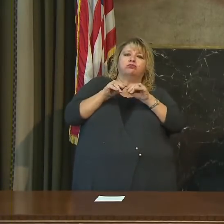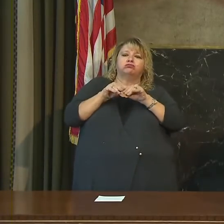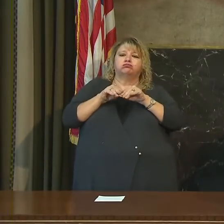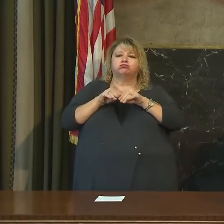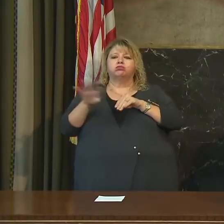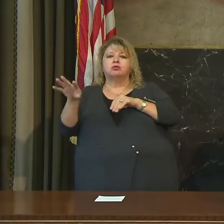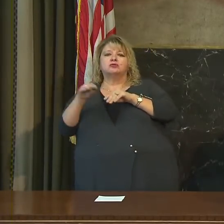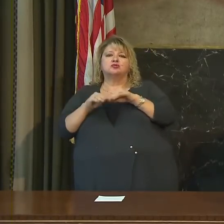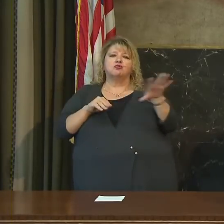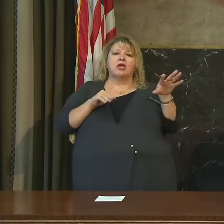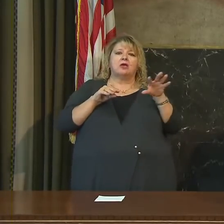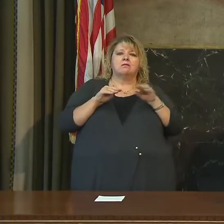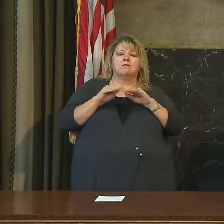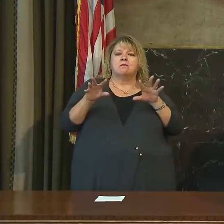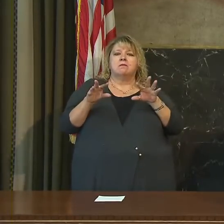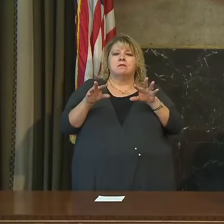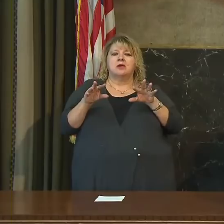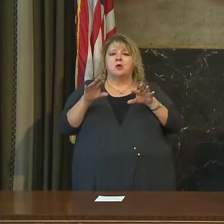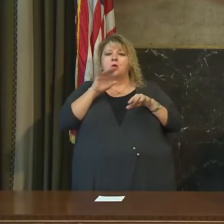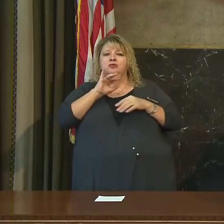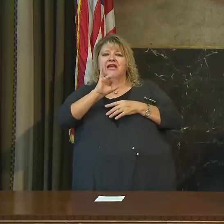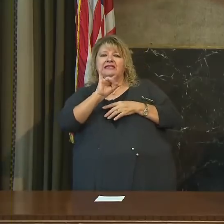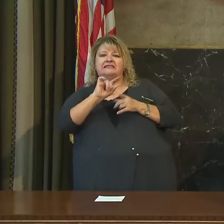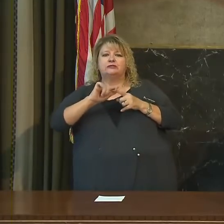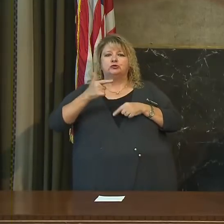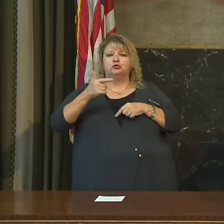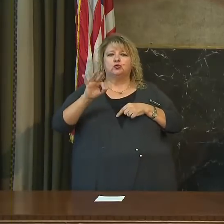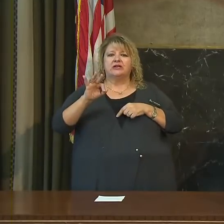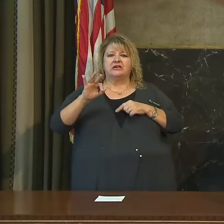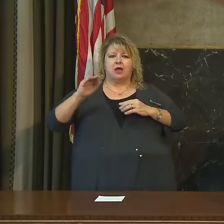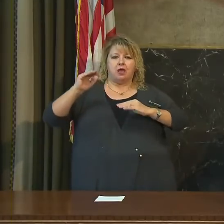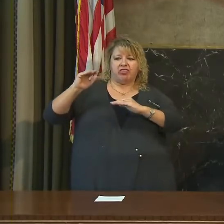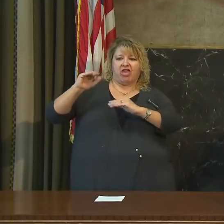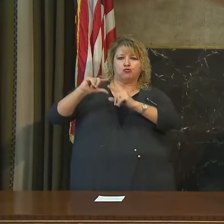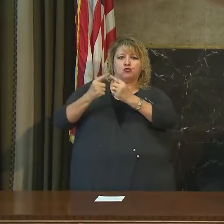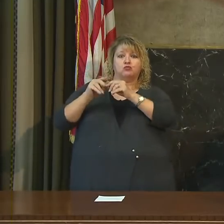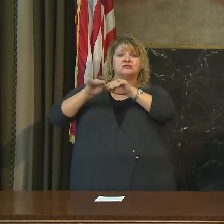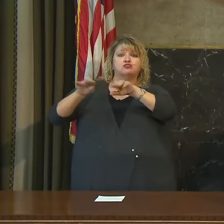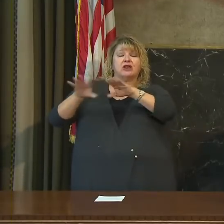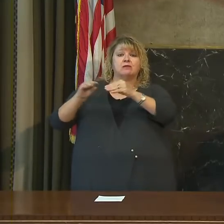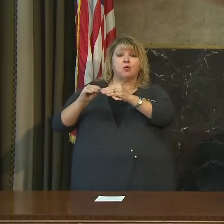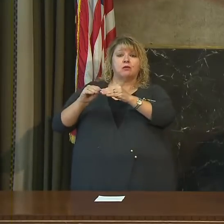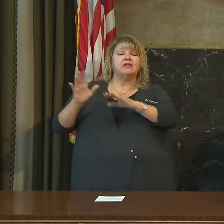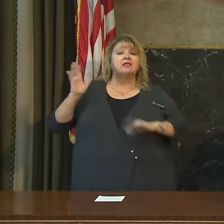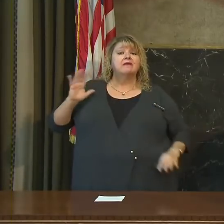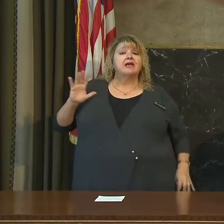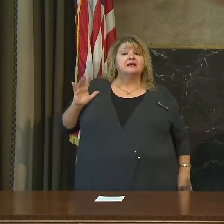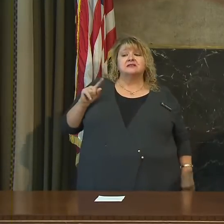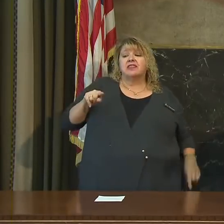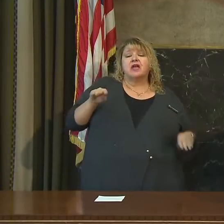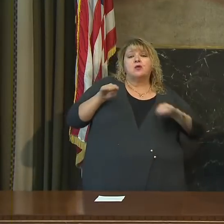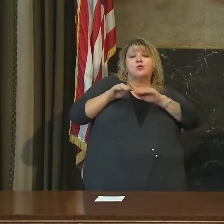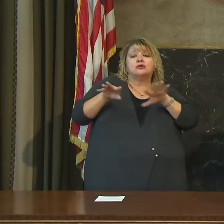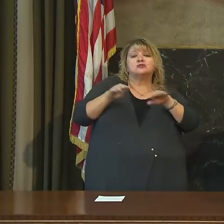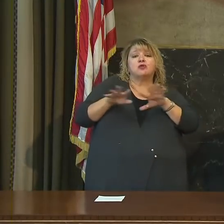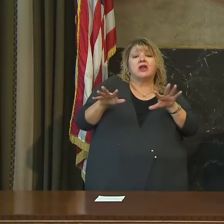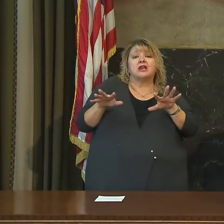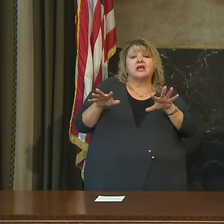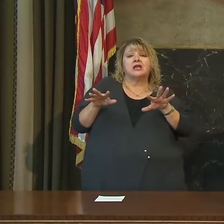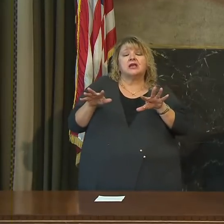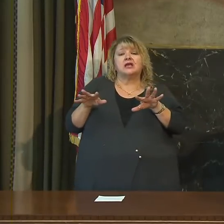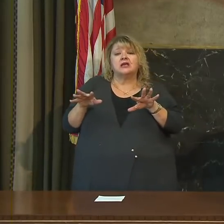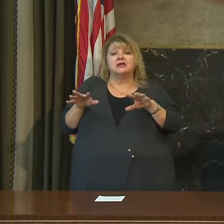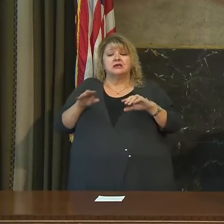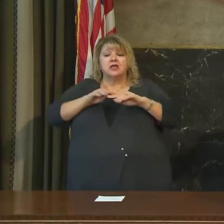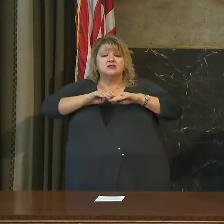disproportionate amount of COVID-19 was the 18 to 29-year-olds. But in the past, they were spreading it, and it was the